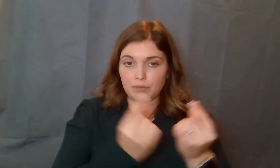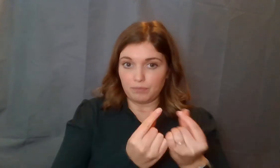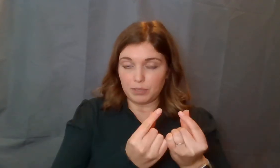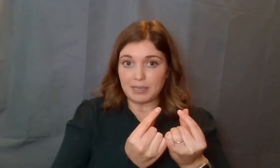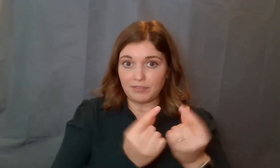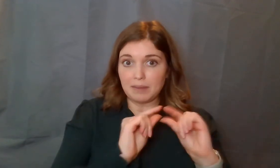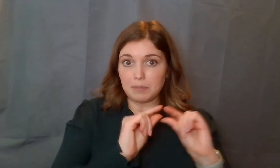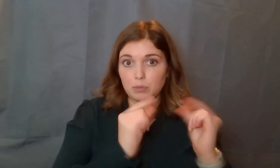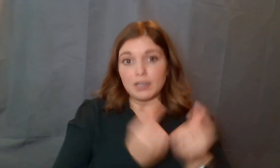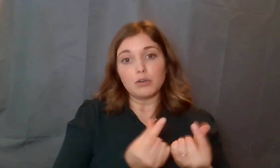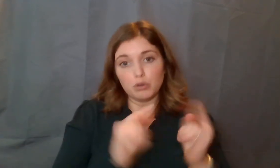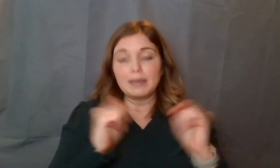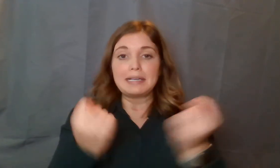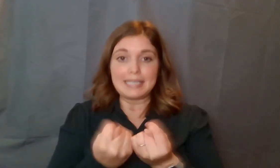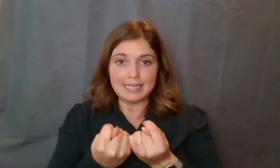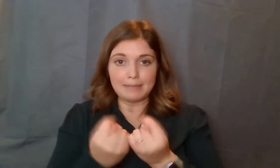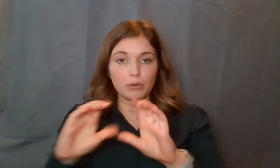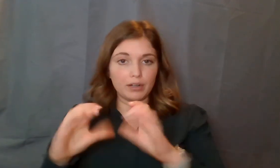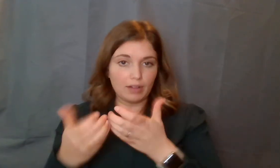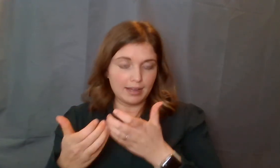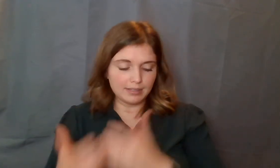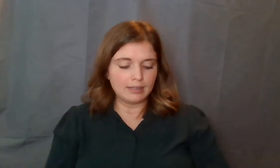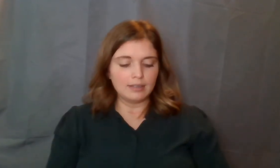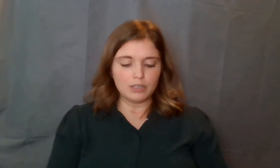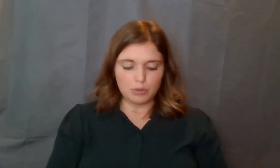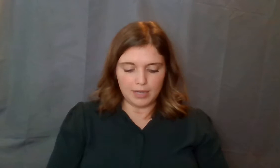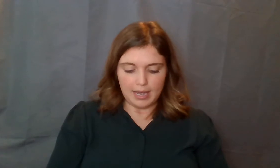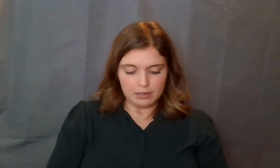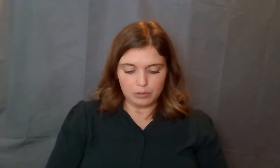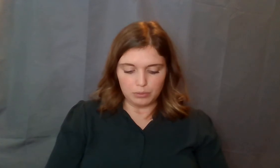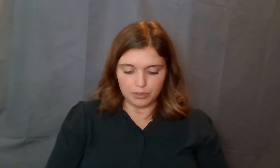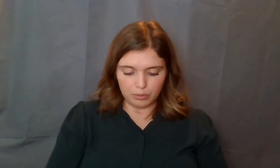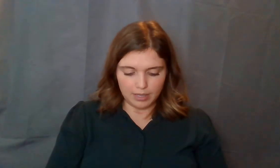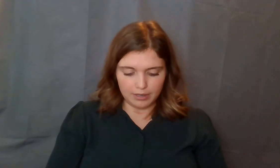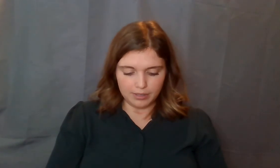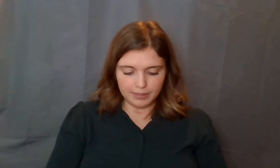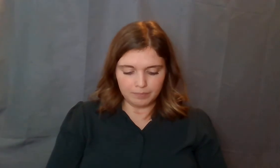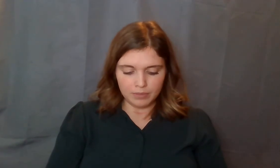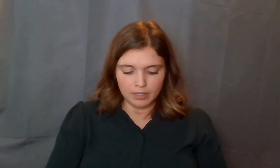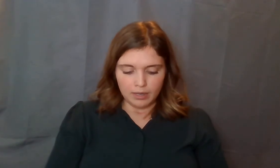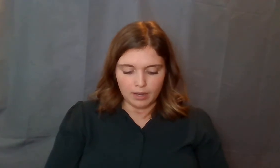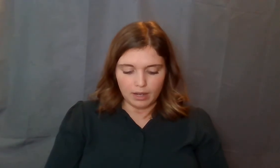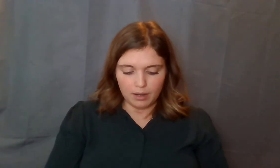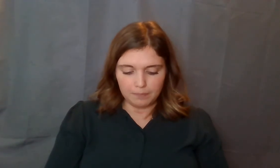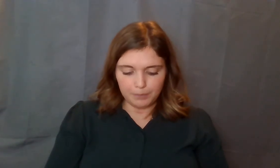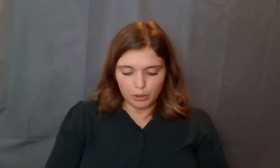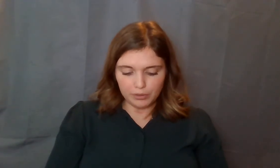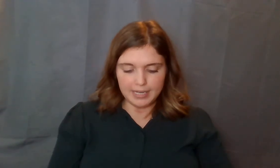you're specifying between a group, a team, or a class, you can use those letters.